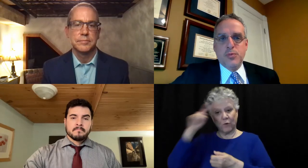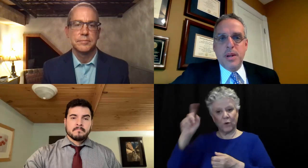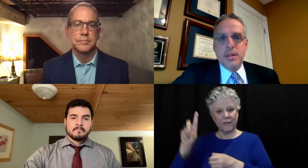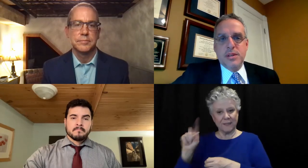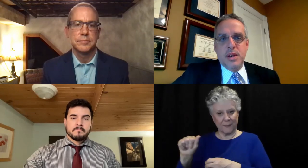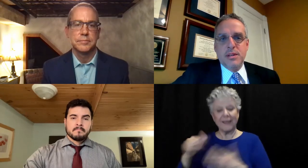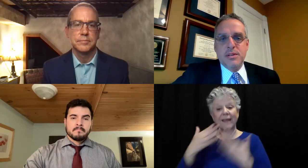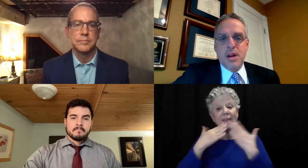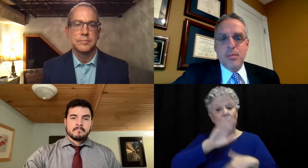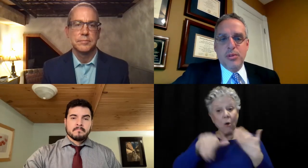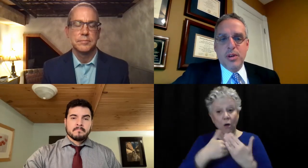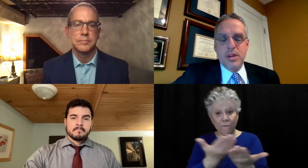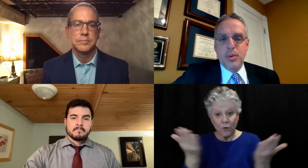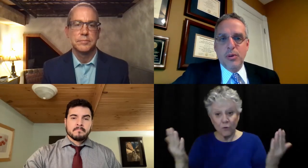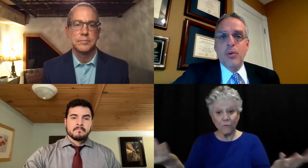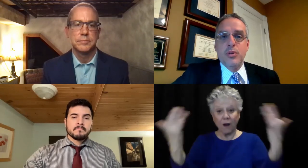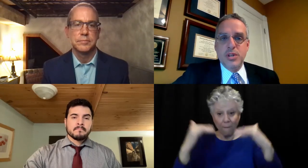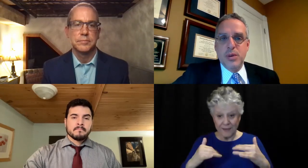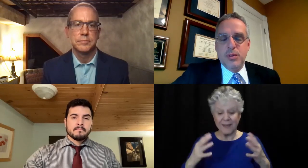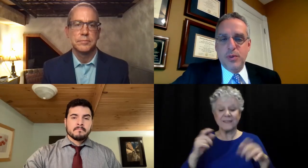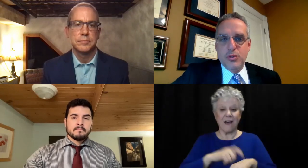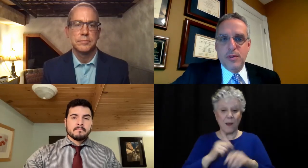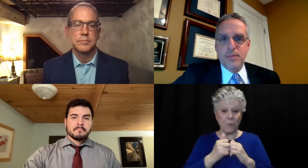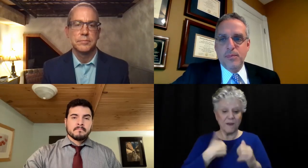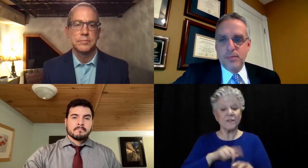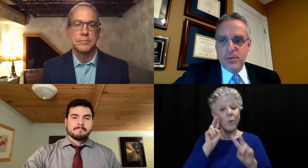thank you all for spending this time with us, and we look forward to seeing you in the future.